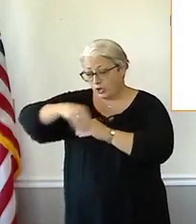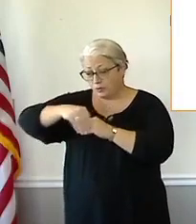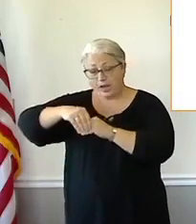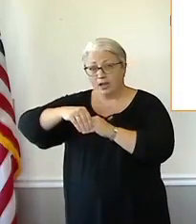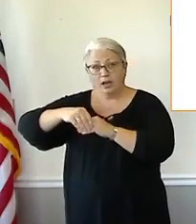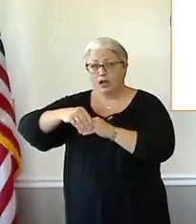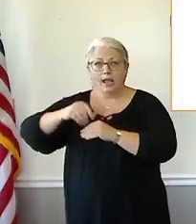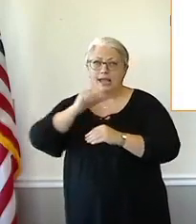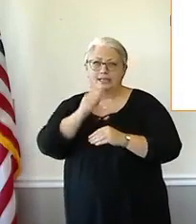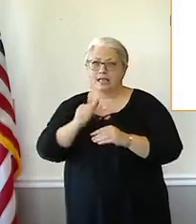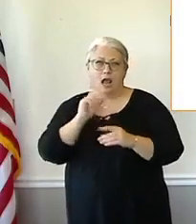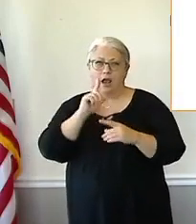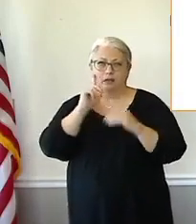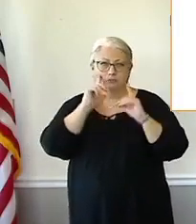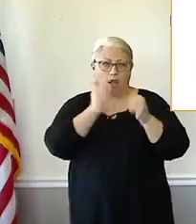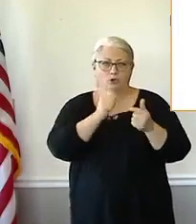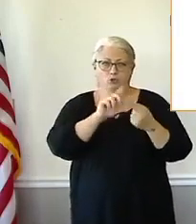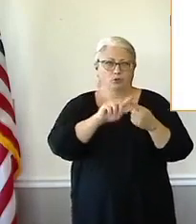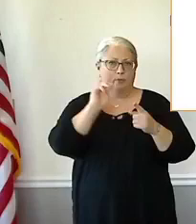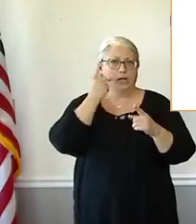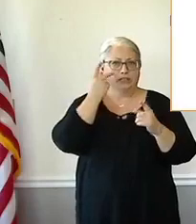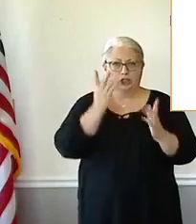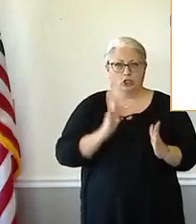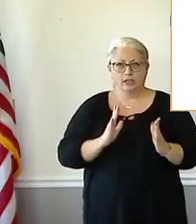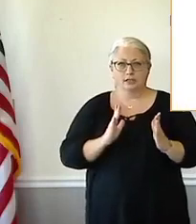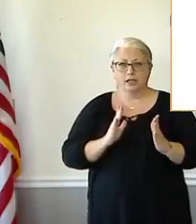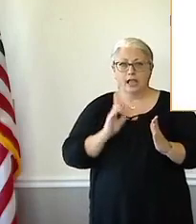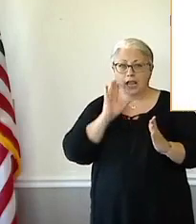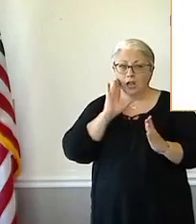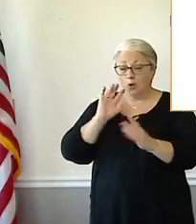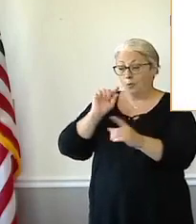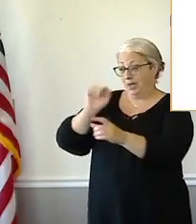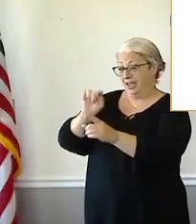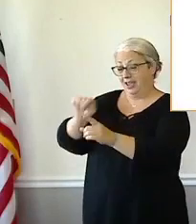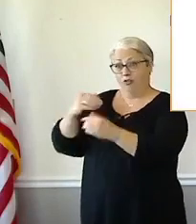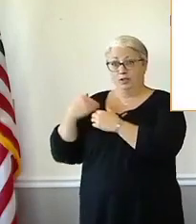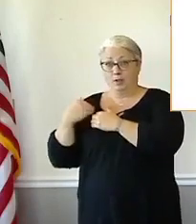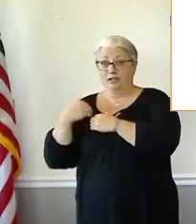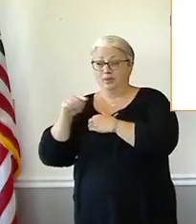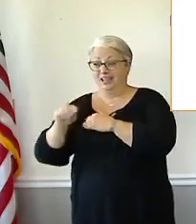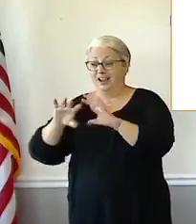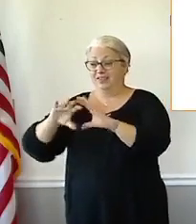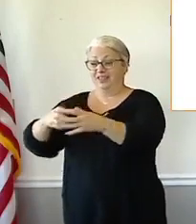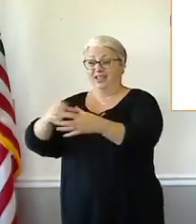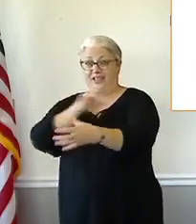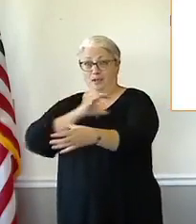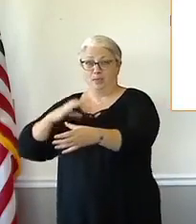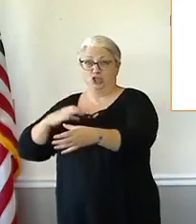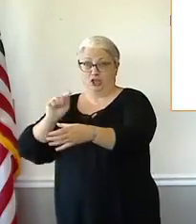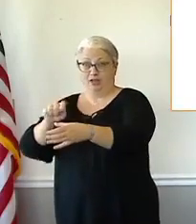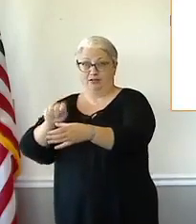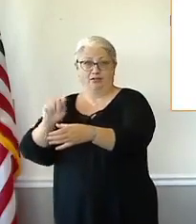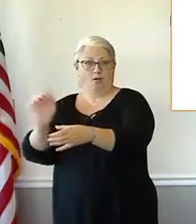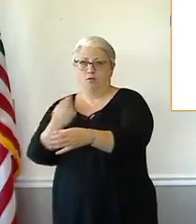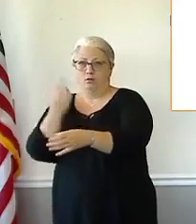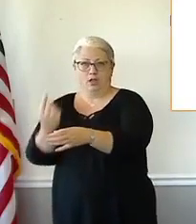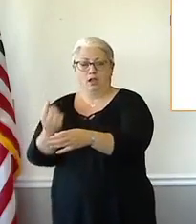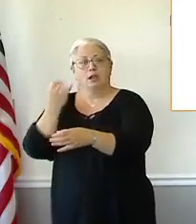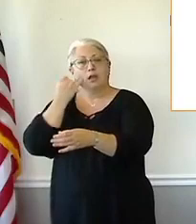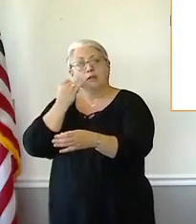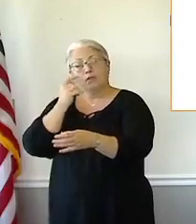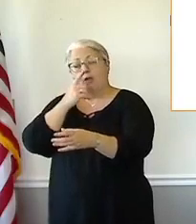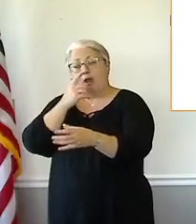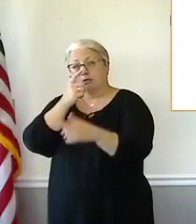independent reapportionment commission. My job as executive is to ask you if you're interested in joining and serving on that commission. If you